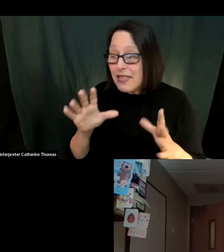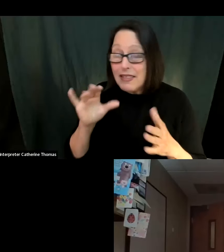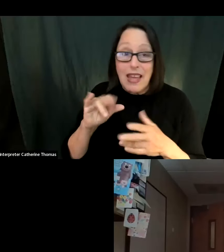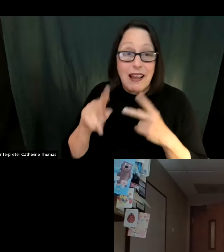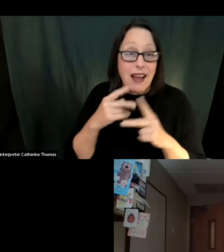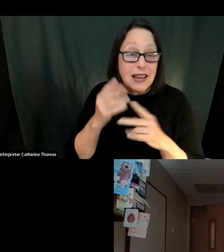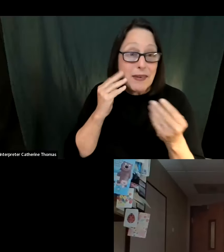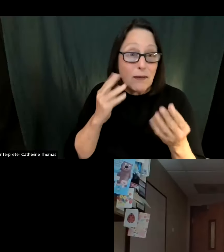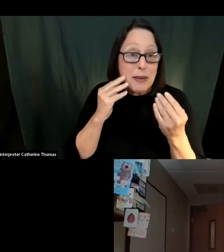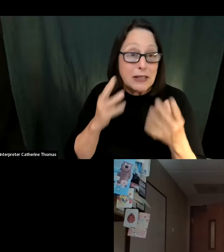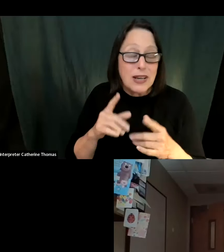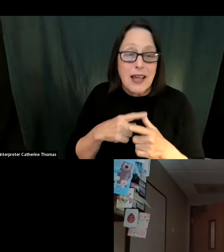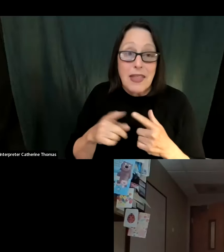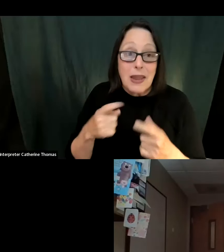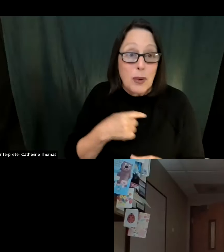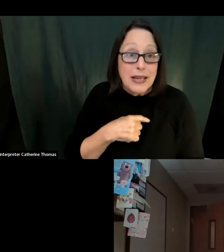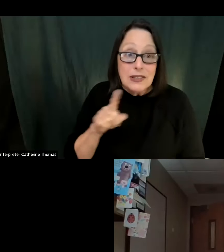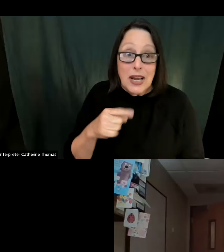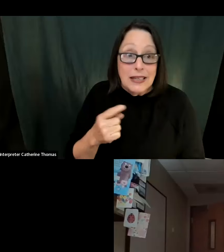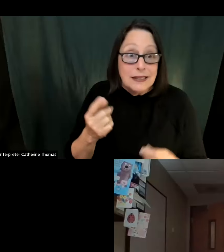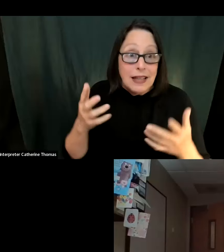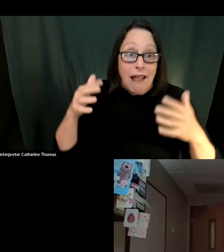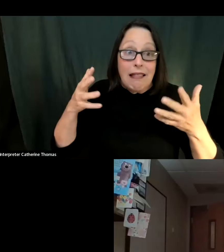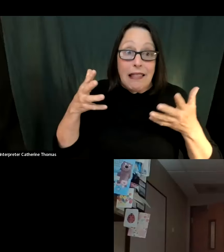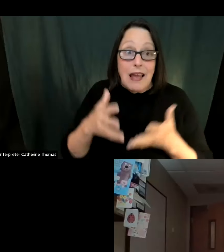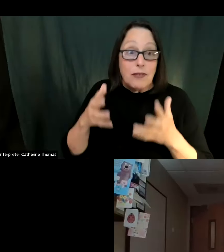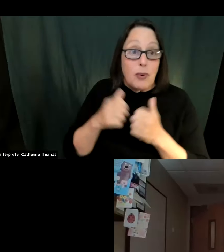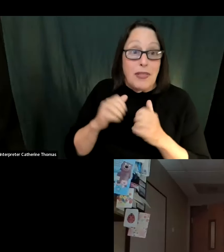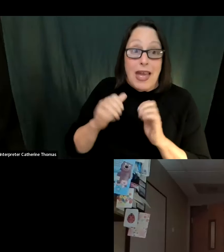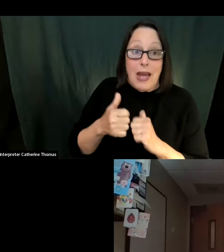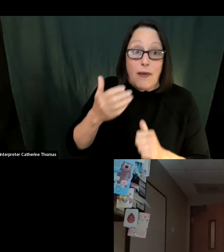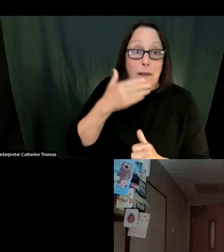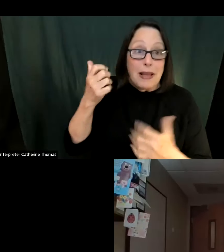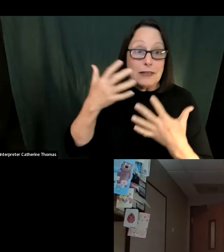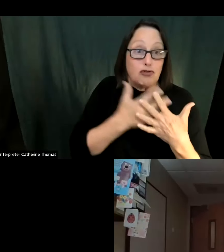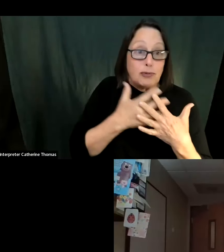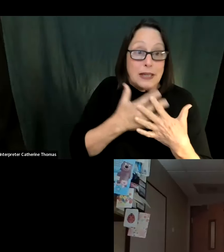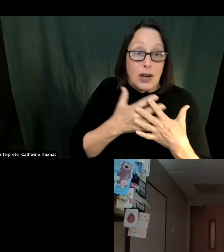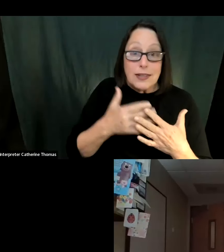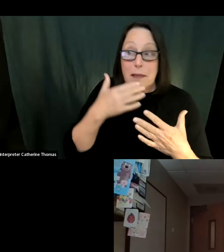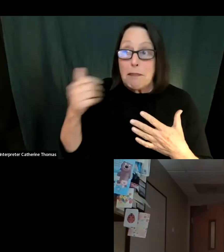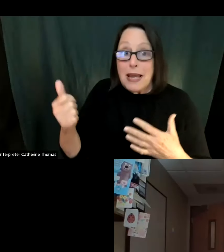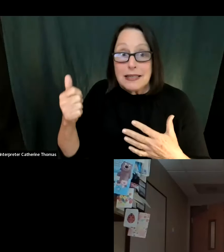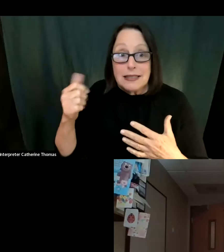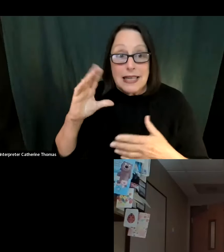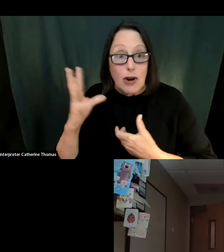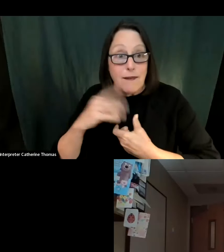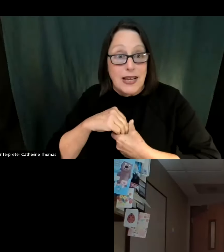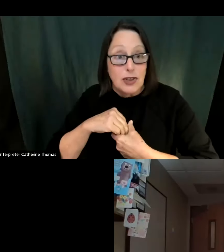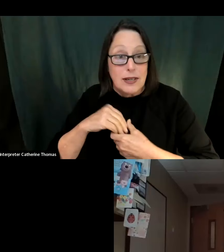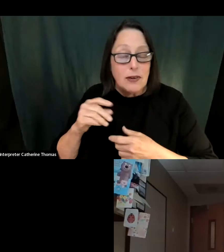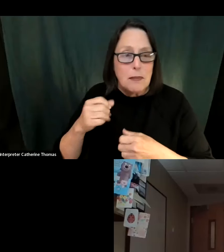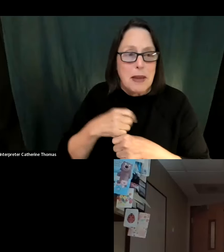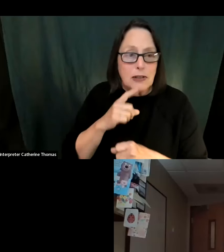going to resort to how do we provide the best triaging and intervention so that we can be sure that that individual